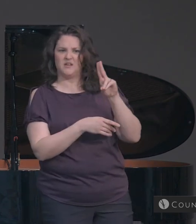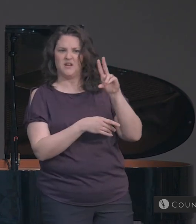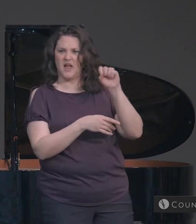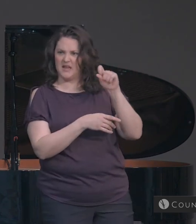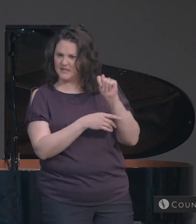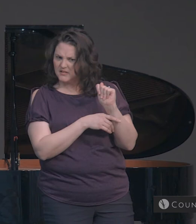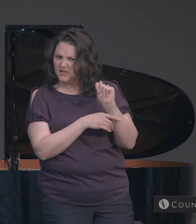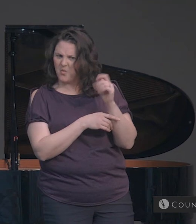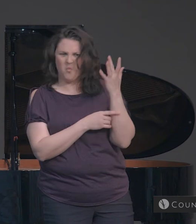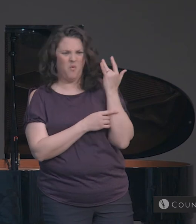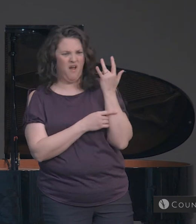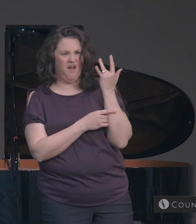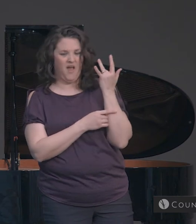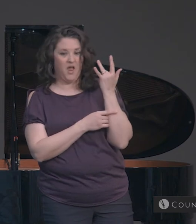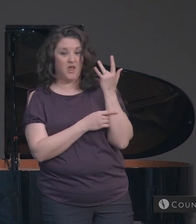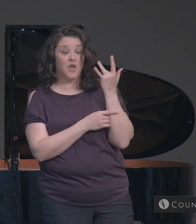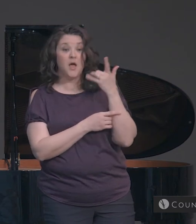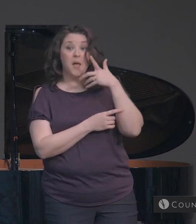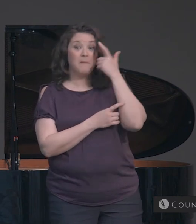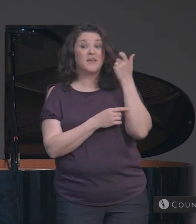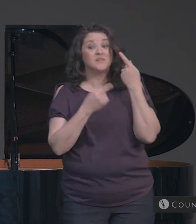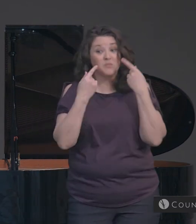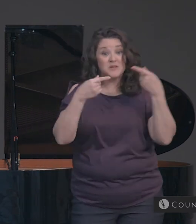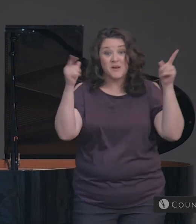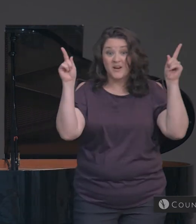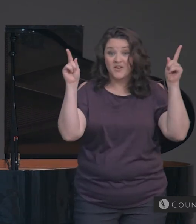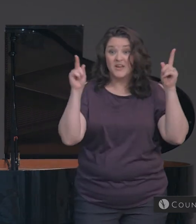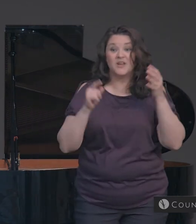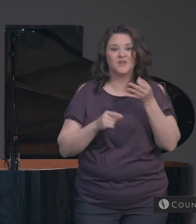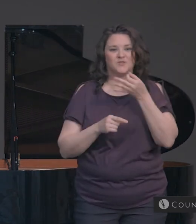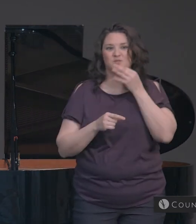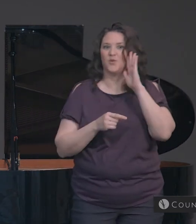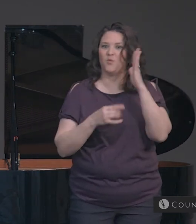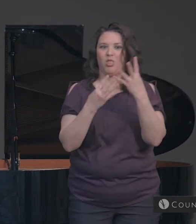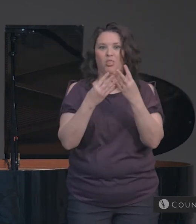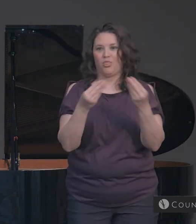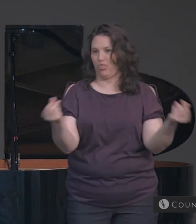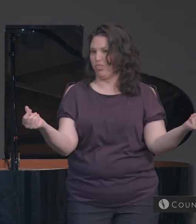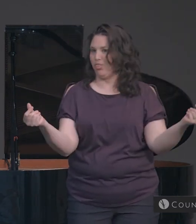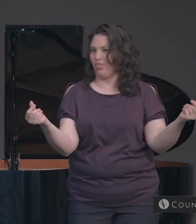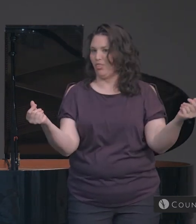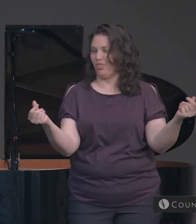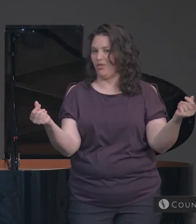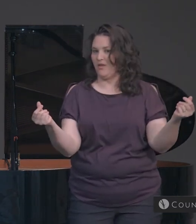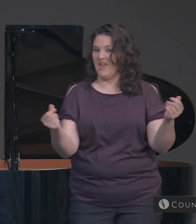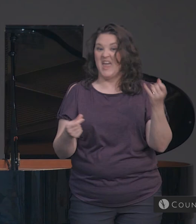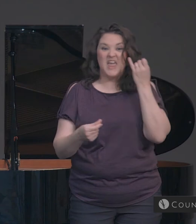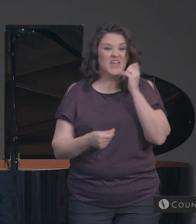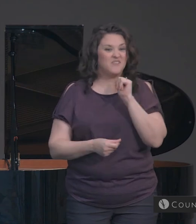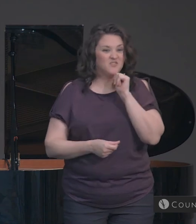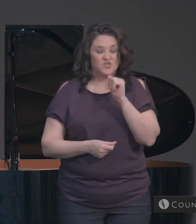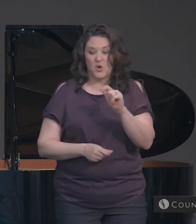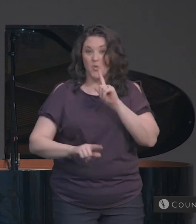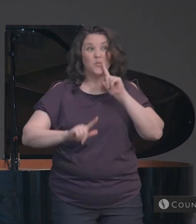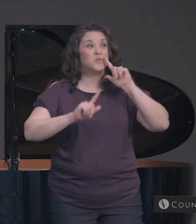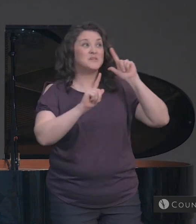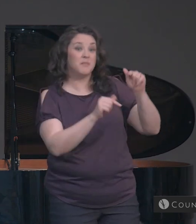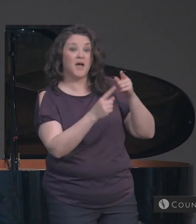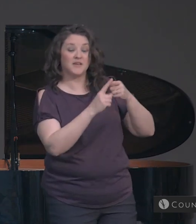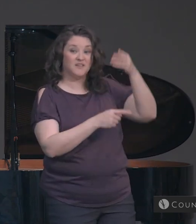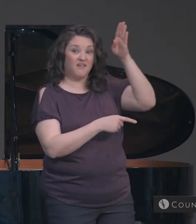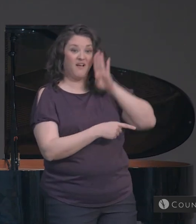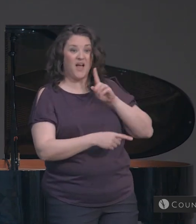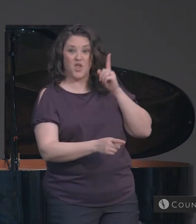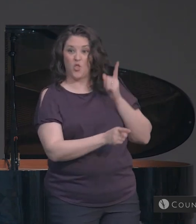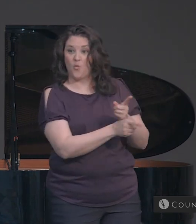do that because prosperity would soon be going away. If they did not respond to God